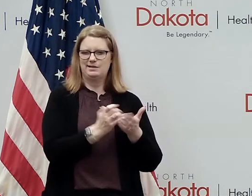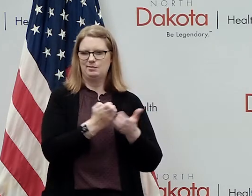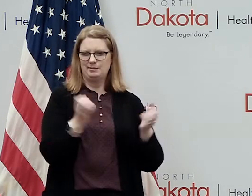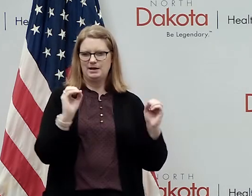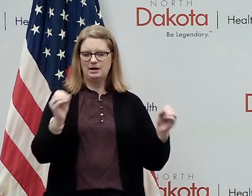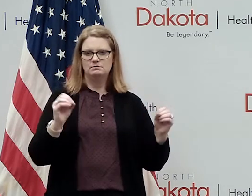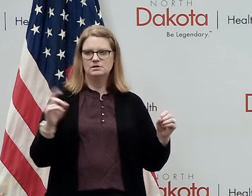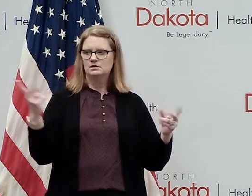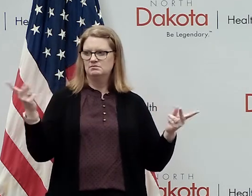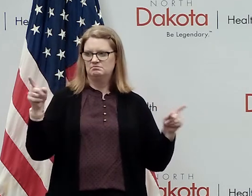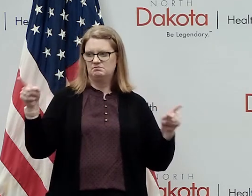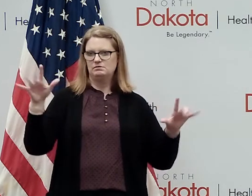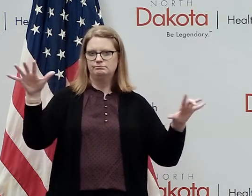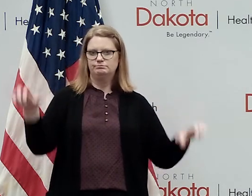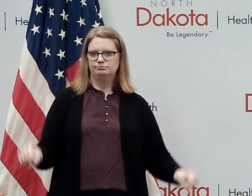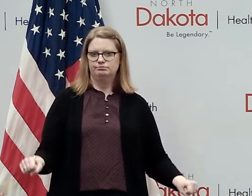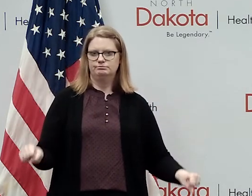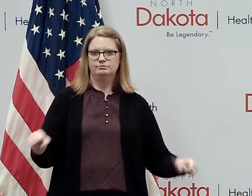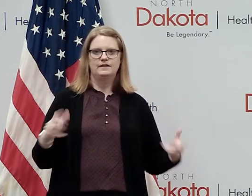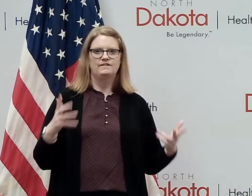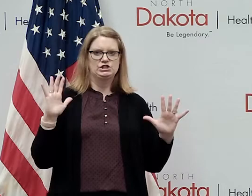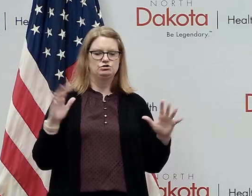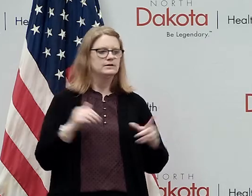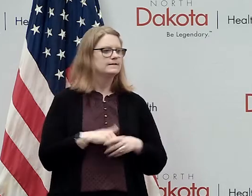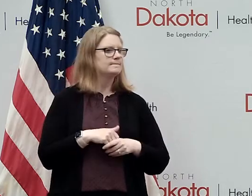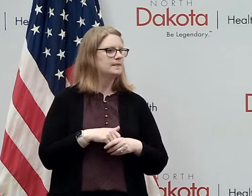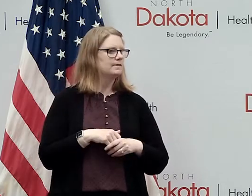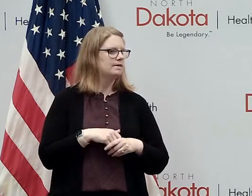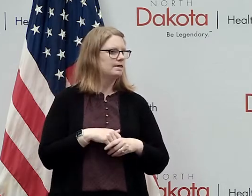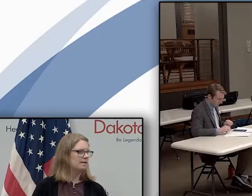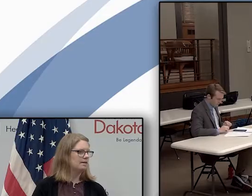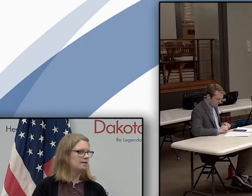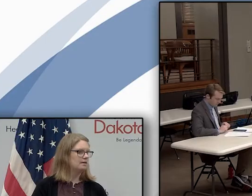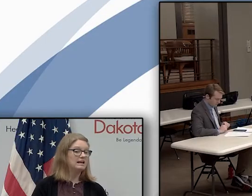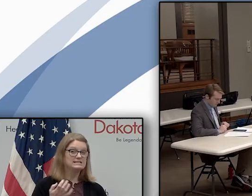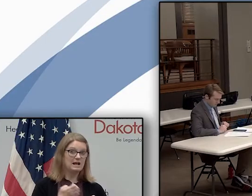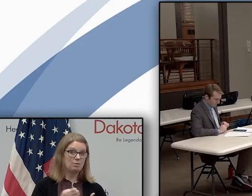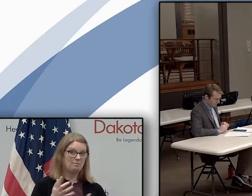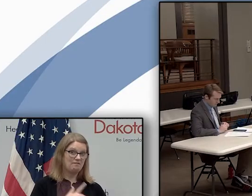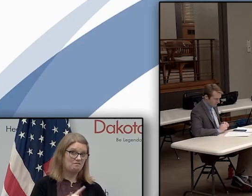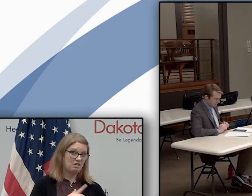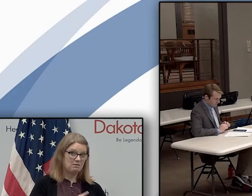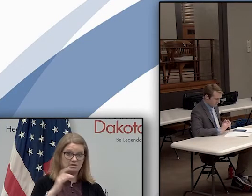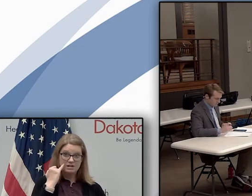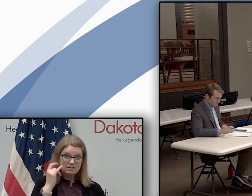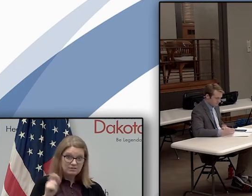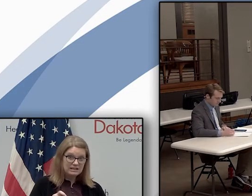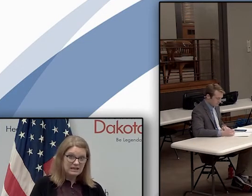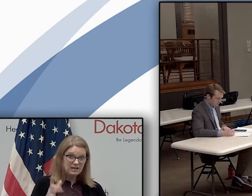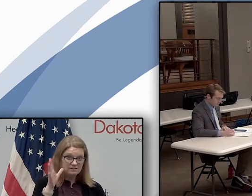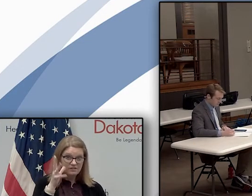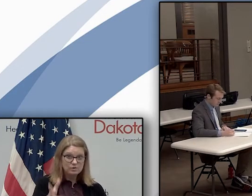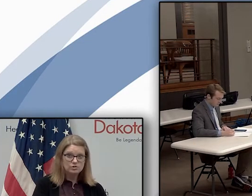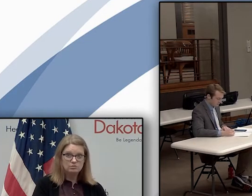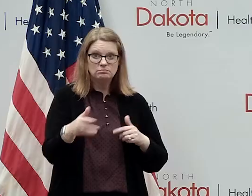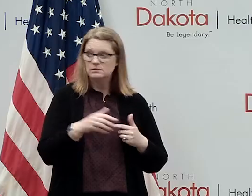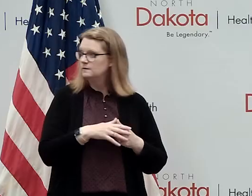those have both been taken down. And is that equipment still available should the need arise for it down the road at some